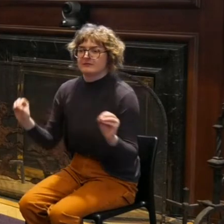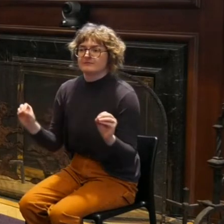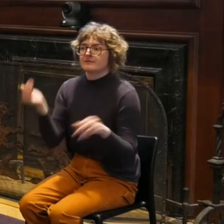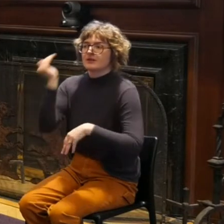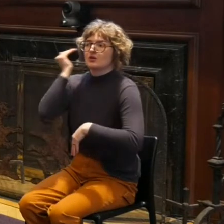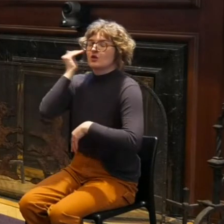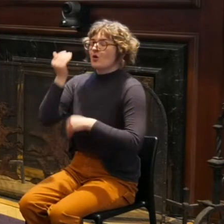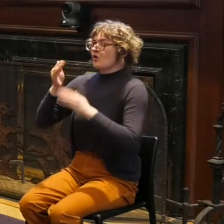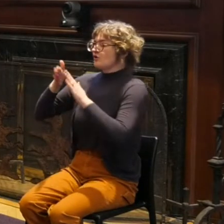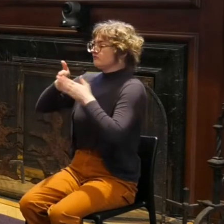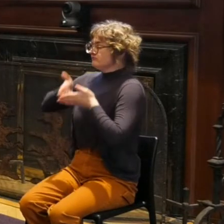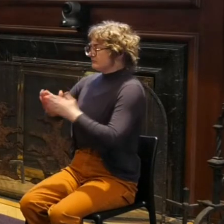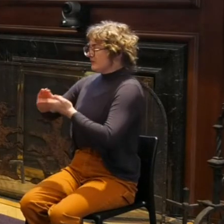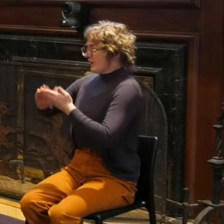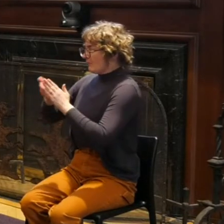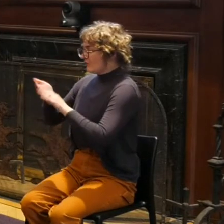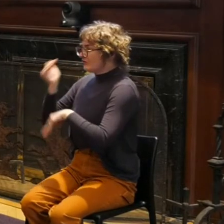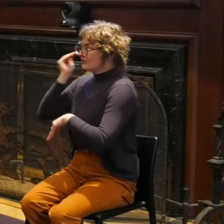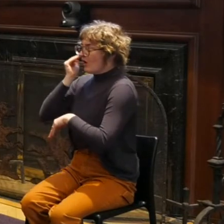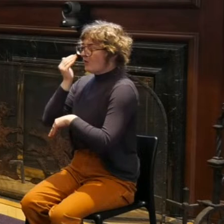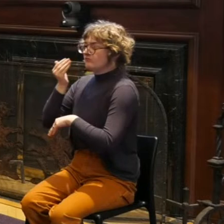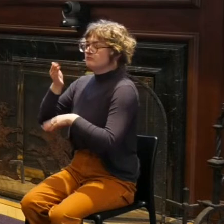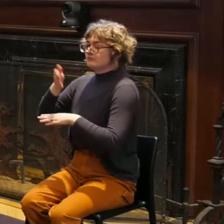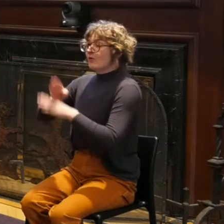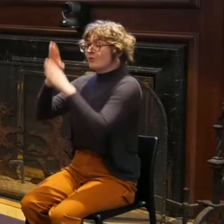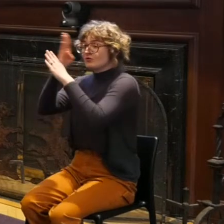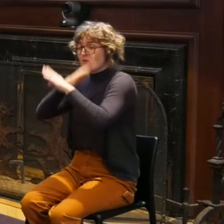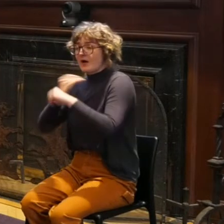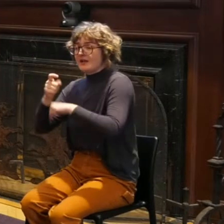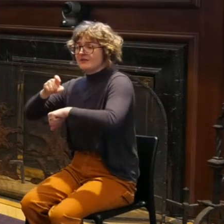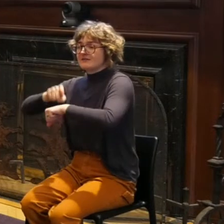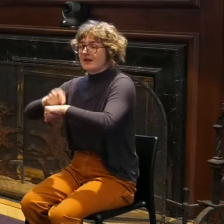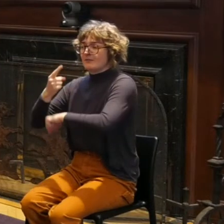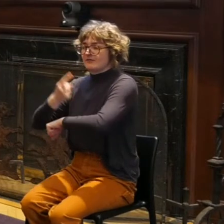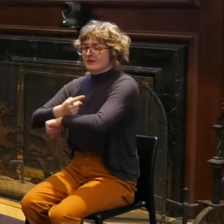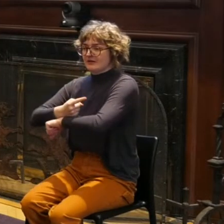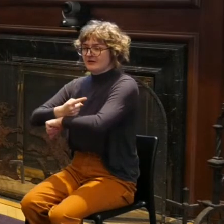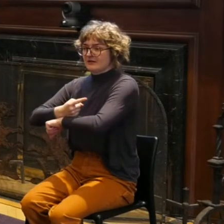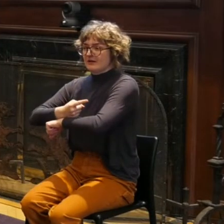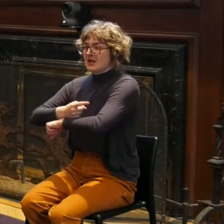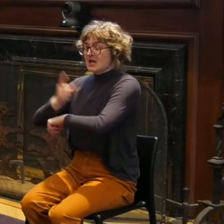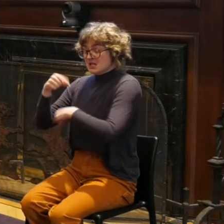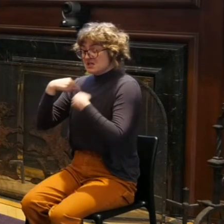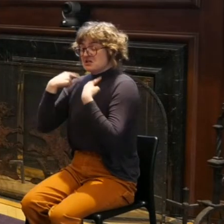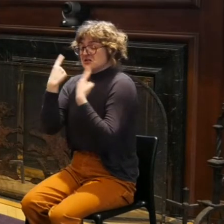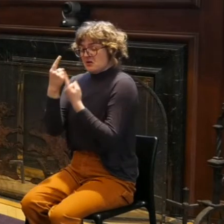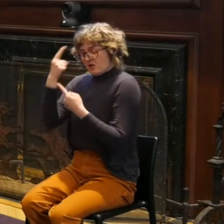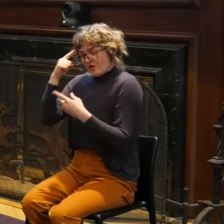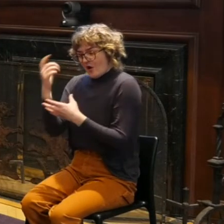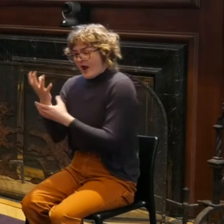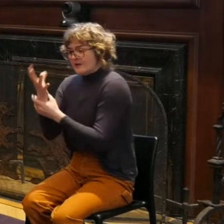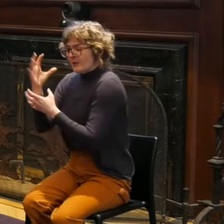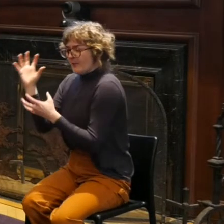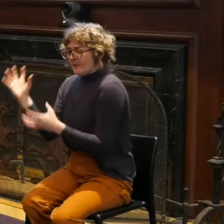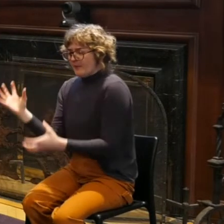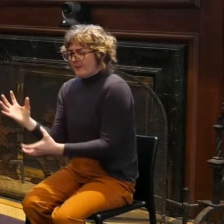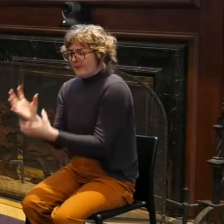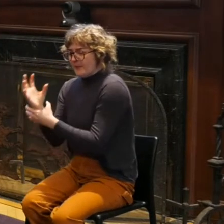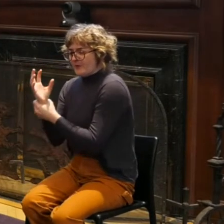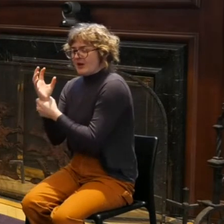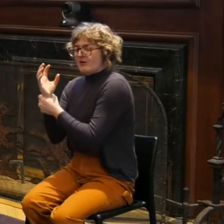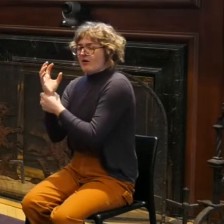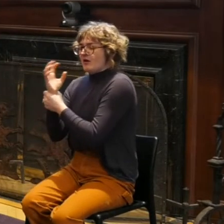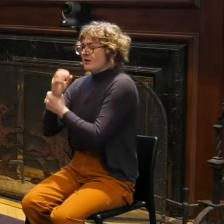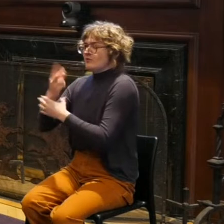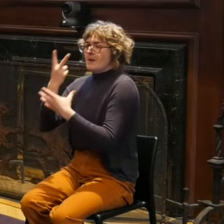You knew your neighborhood, the city's Douglas neighborhood, was quiet this time of day. Still, your hand coiled around Cole's arm, and